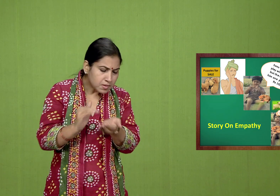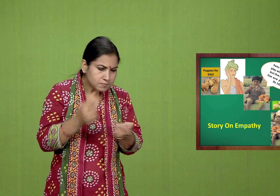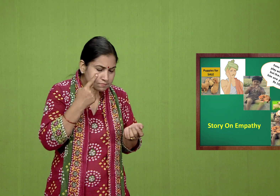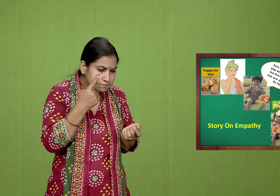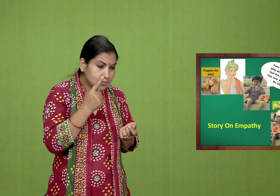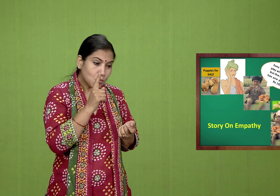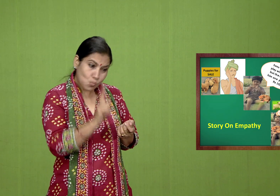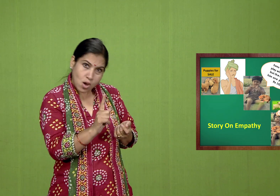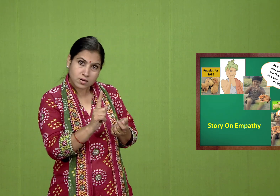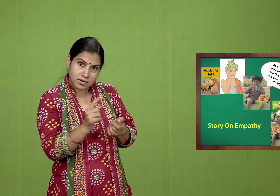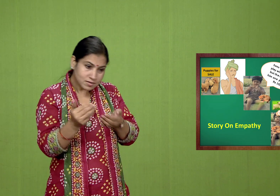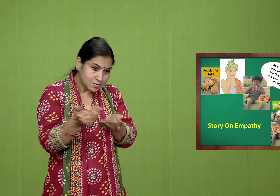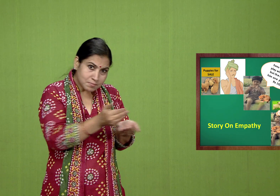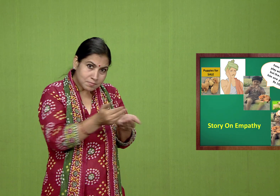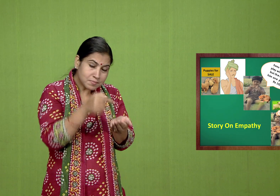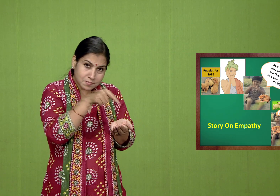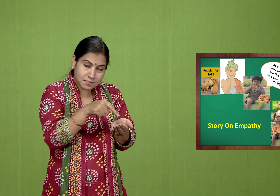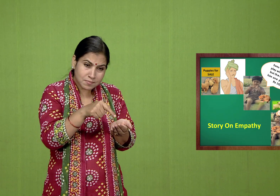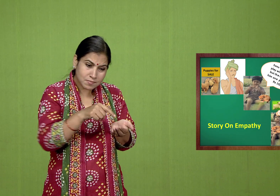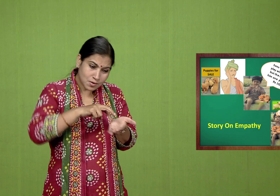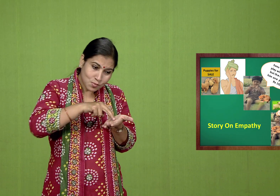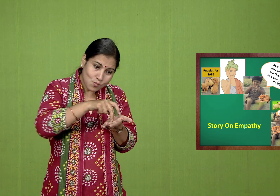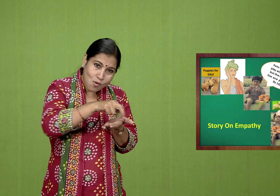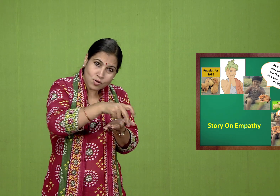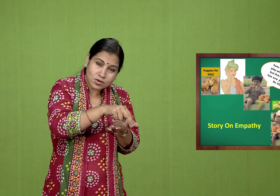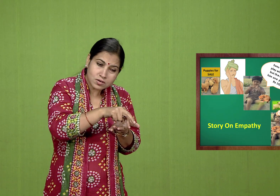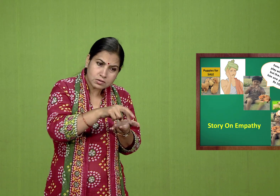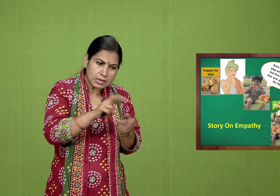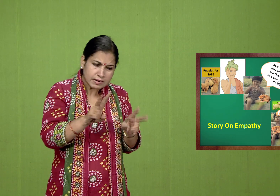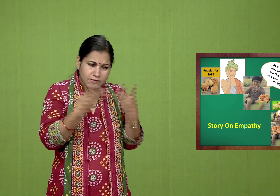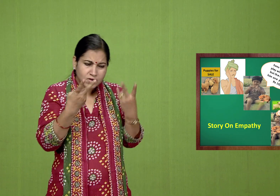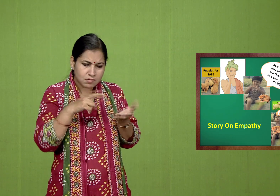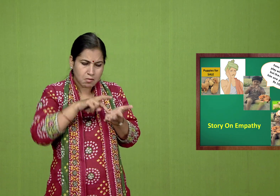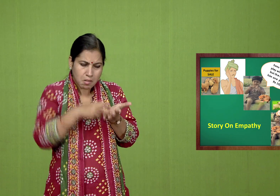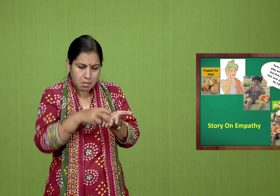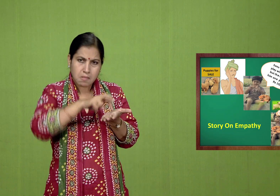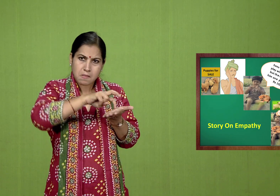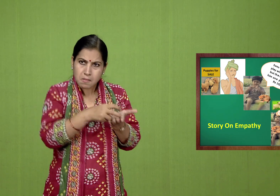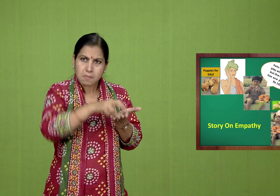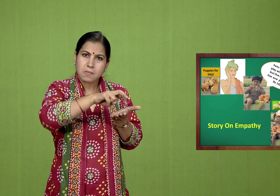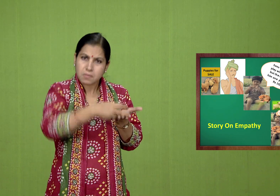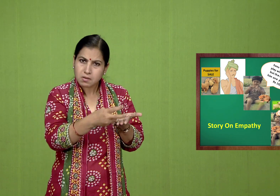that one of the puppies was walking in an awkward manner.